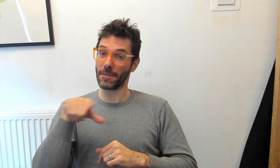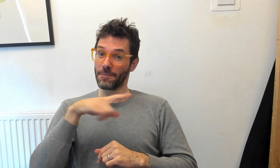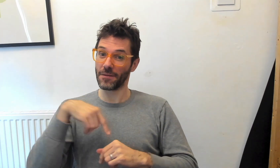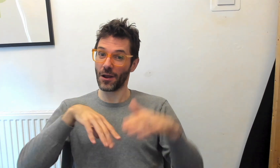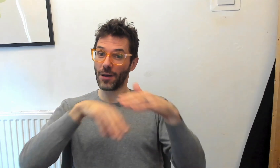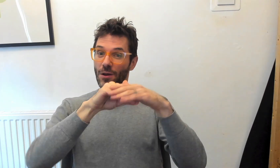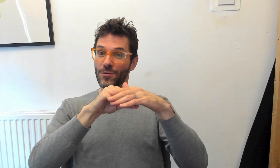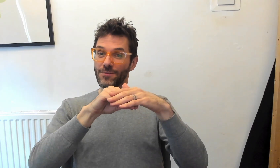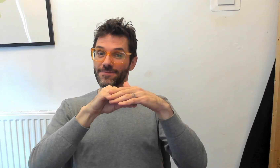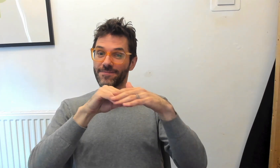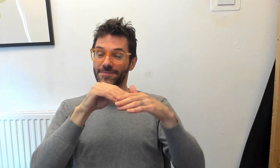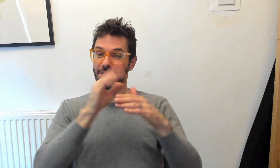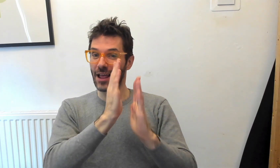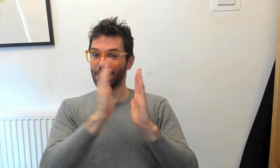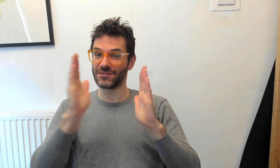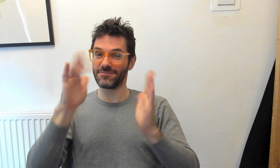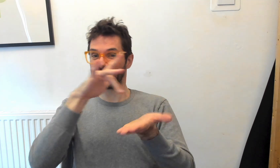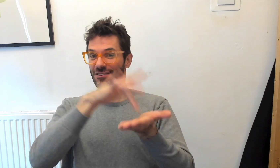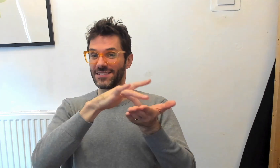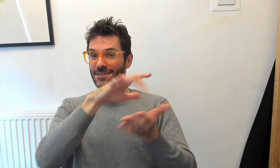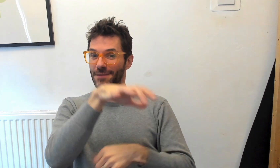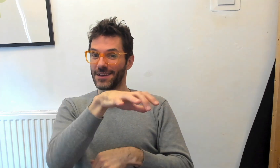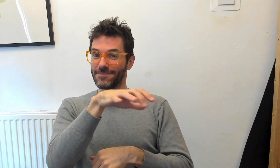We upload the library to the central location,